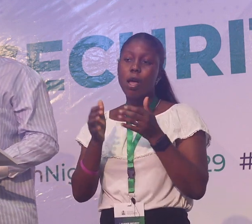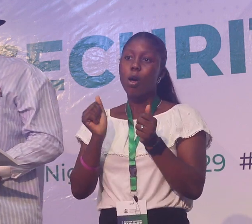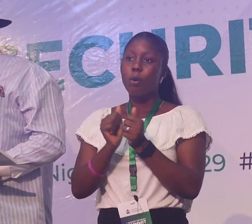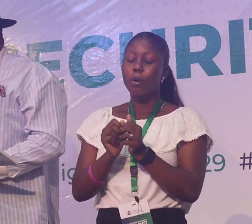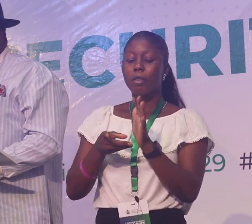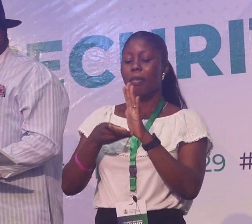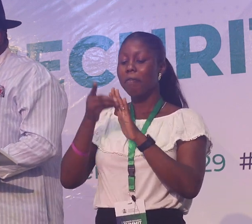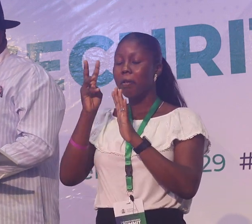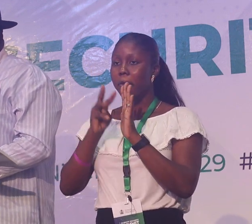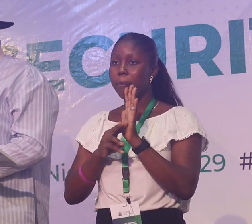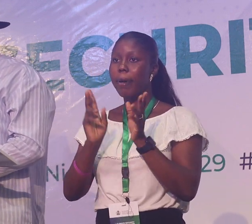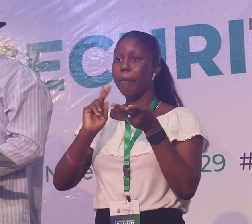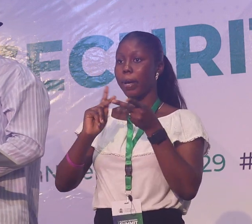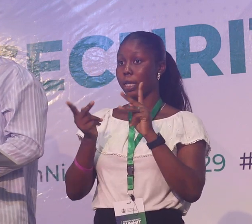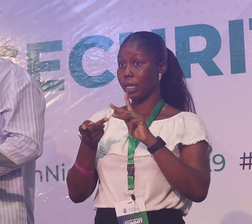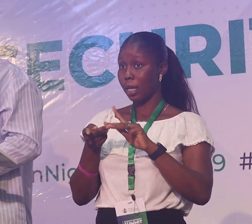partners,